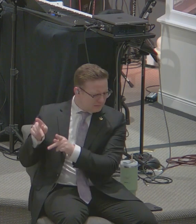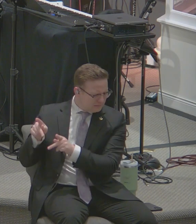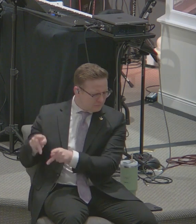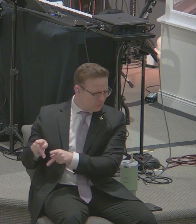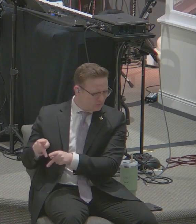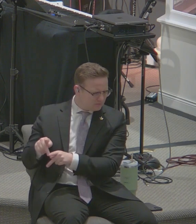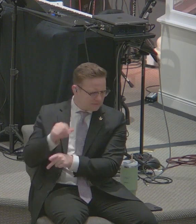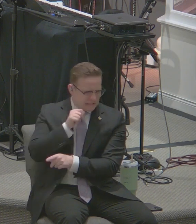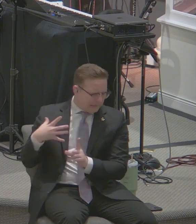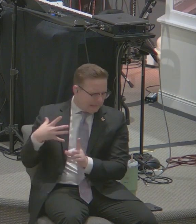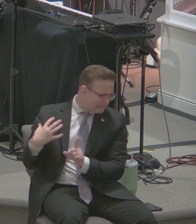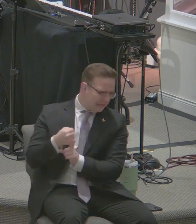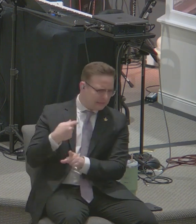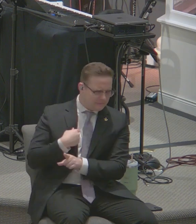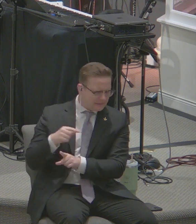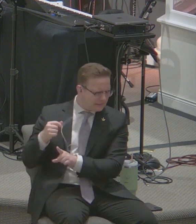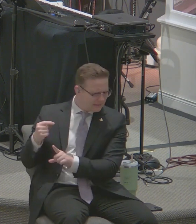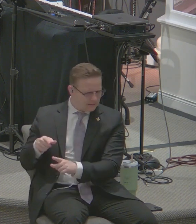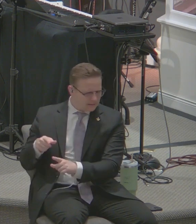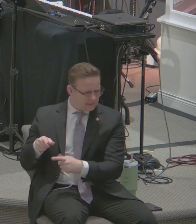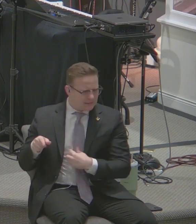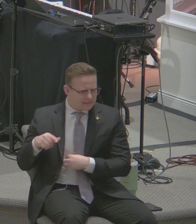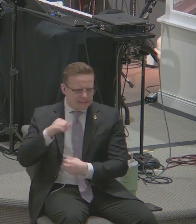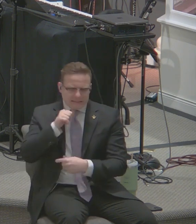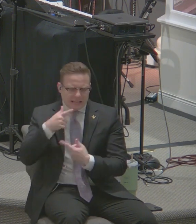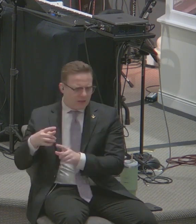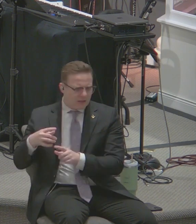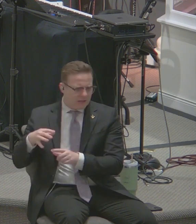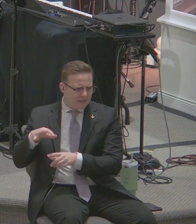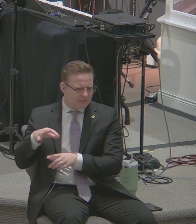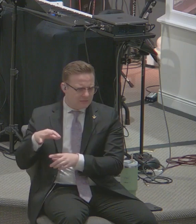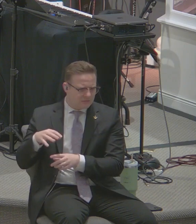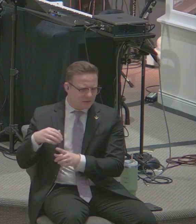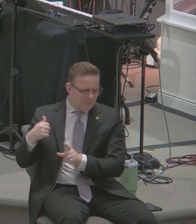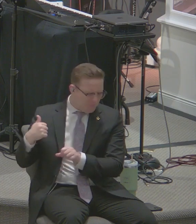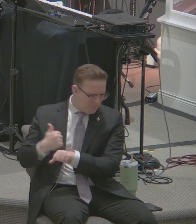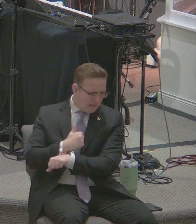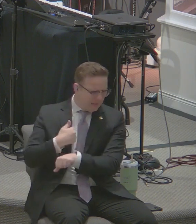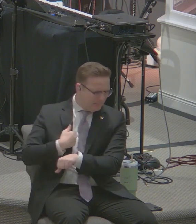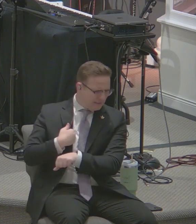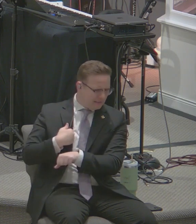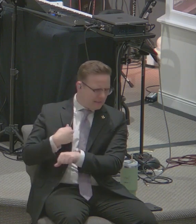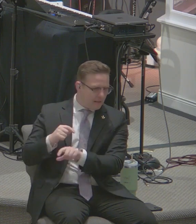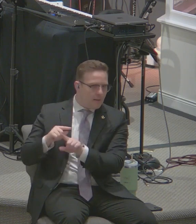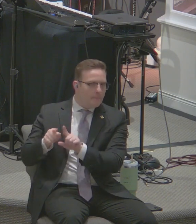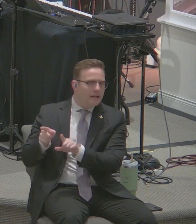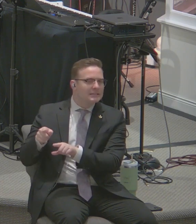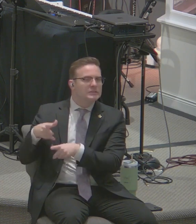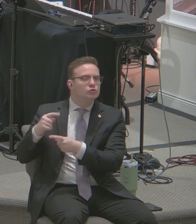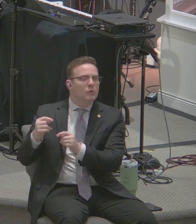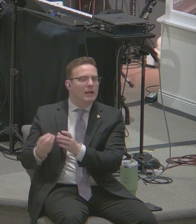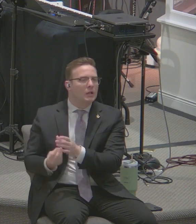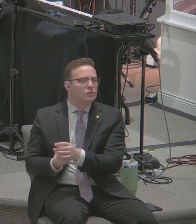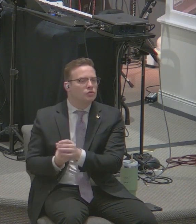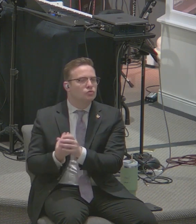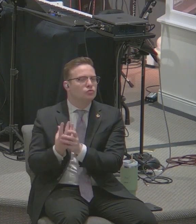He's not trying to find fault with me. He's trying to grow me.